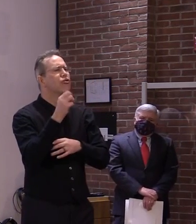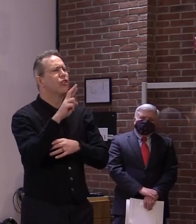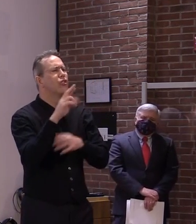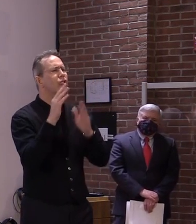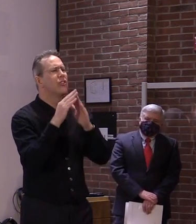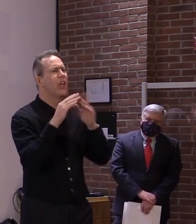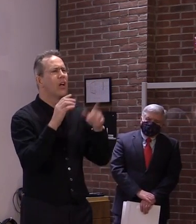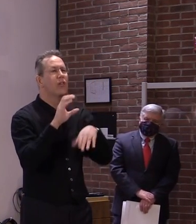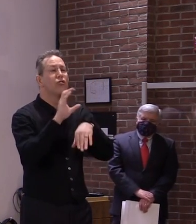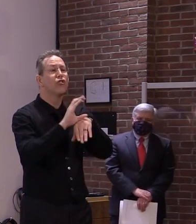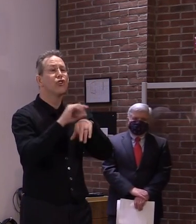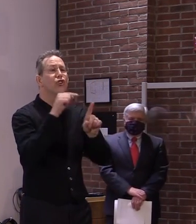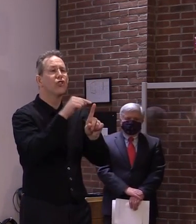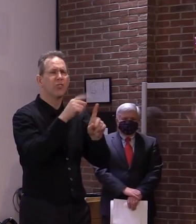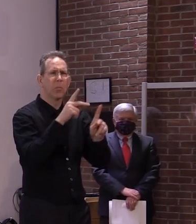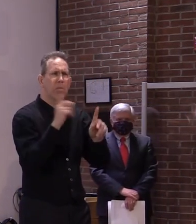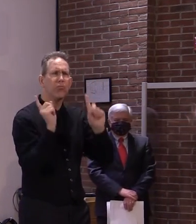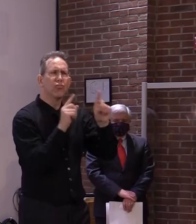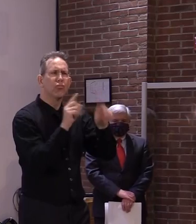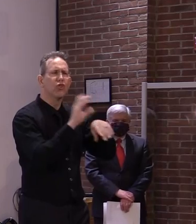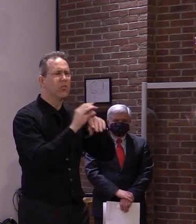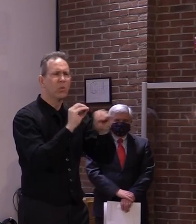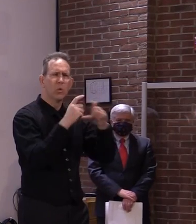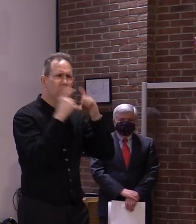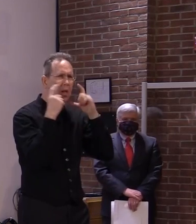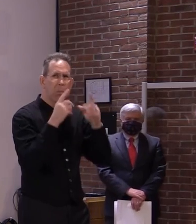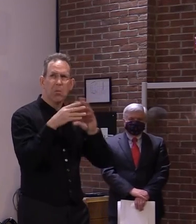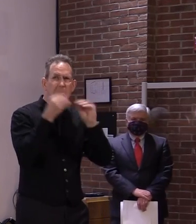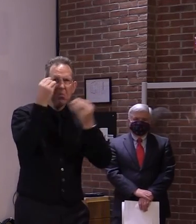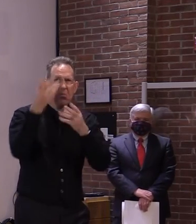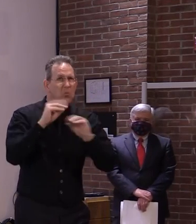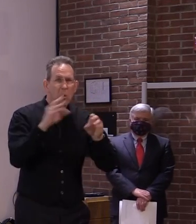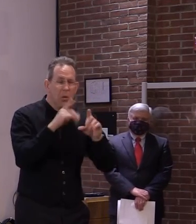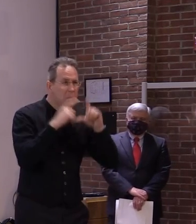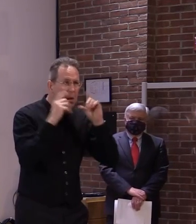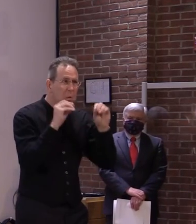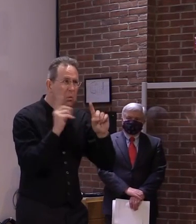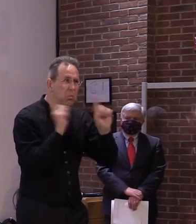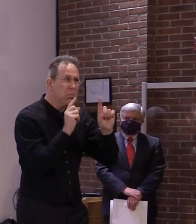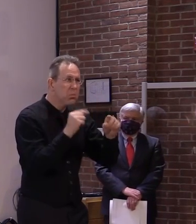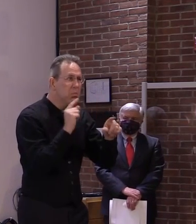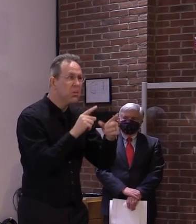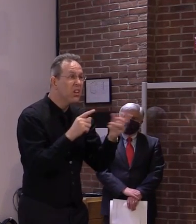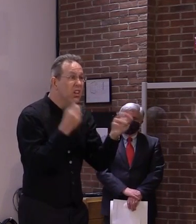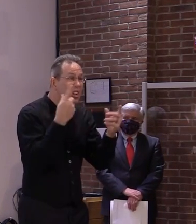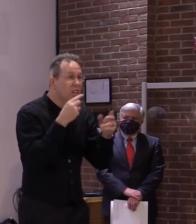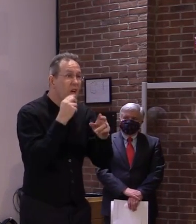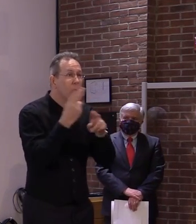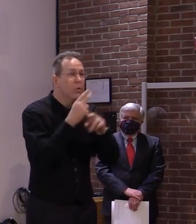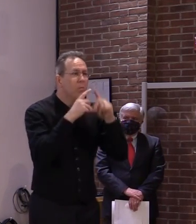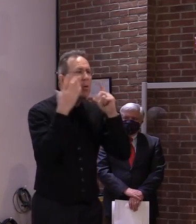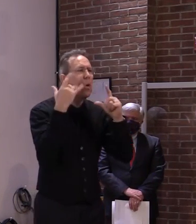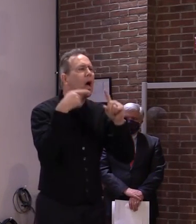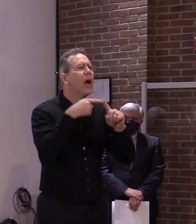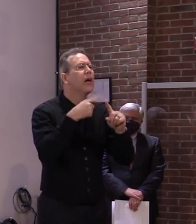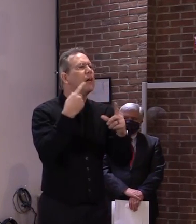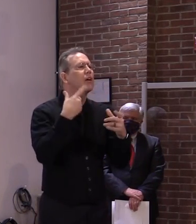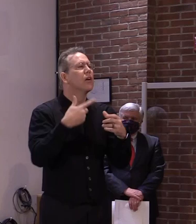to church there, says they don't need masks because they're covered with prayer. You know anything about that?